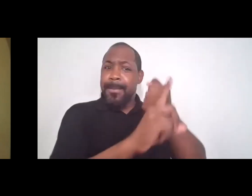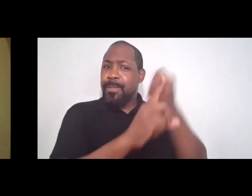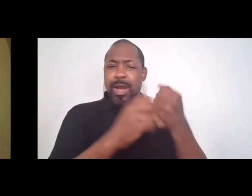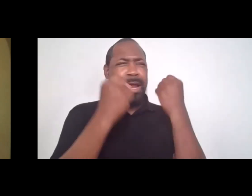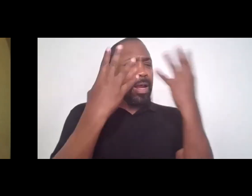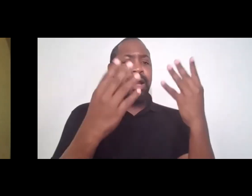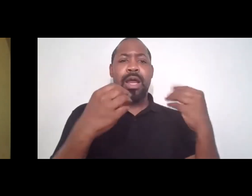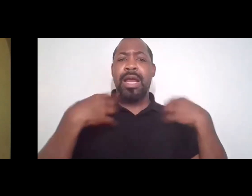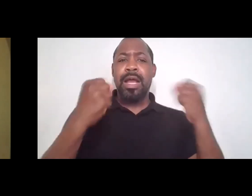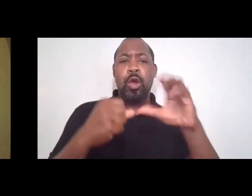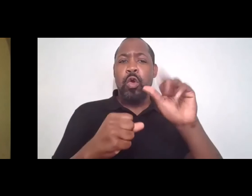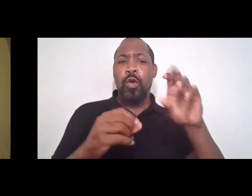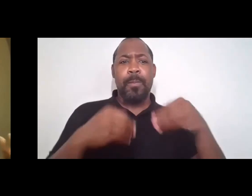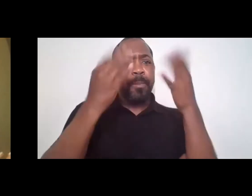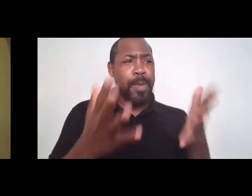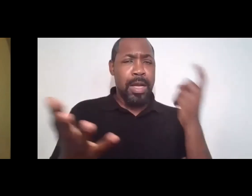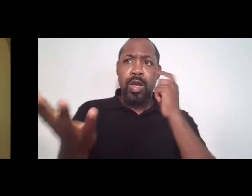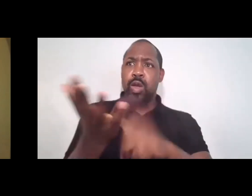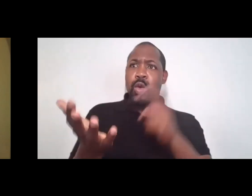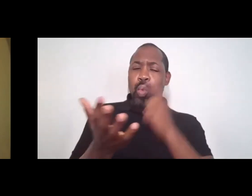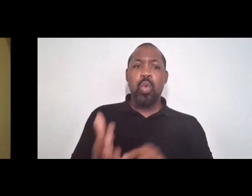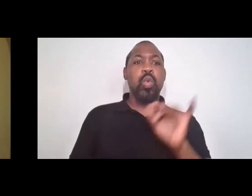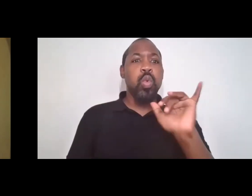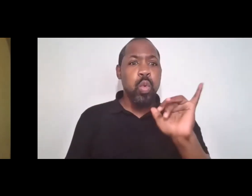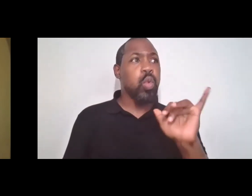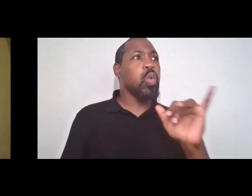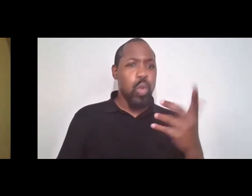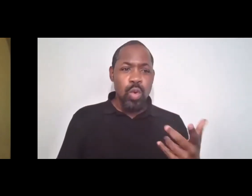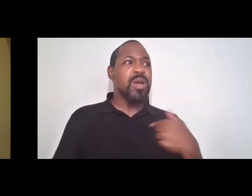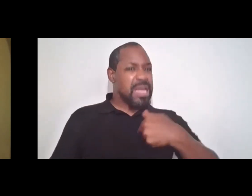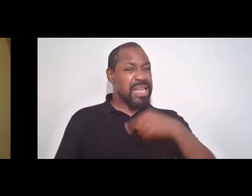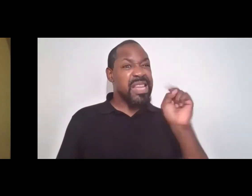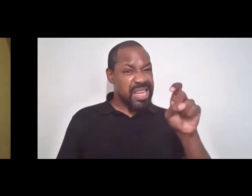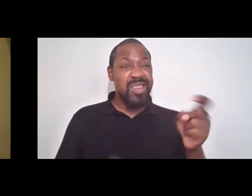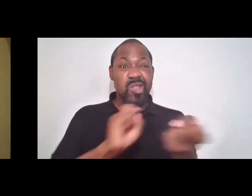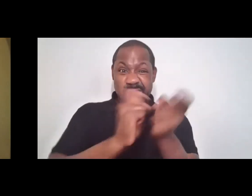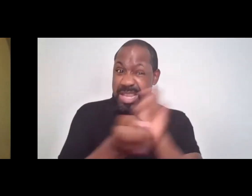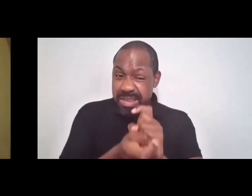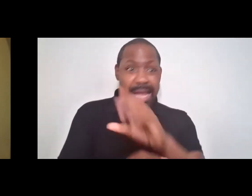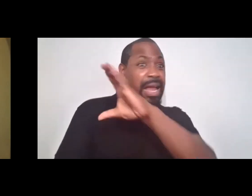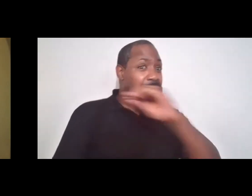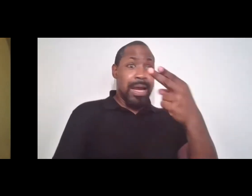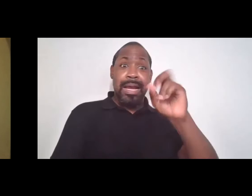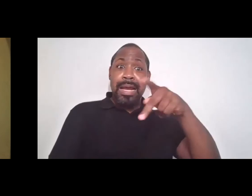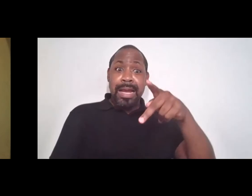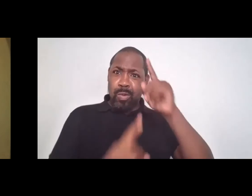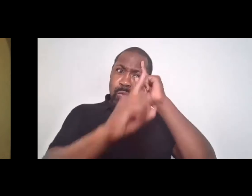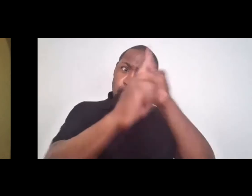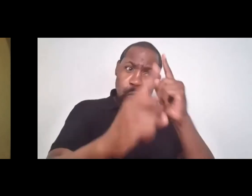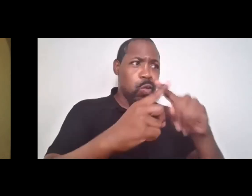see it having a tremendous, like I said before, impact on the community and our members. And so we actually, again, we need the change, and